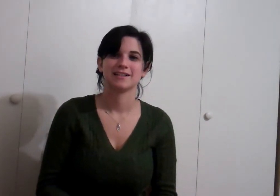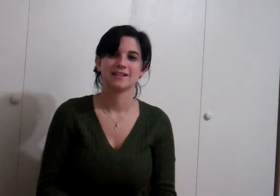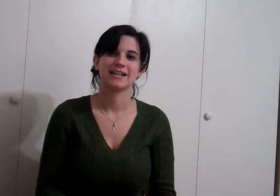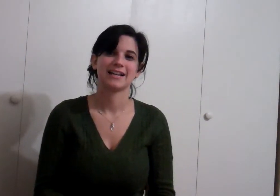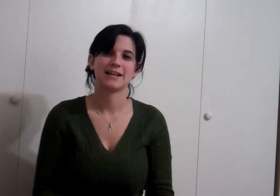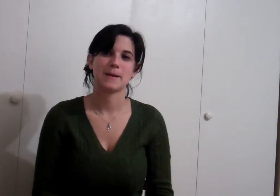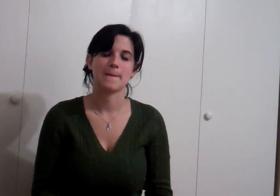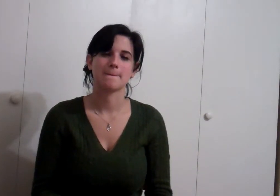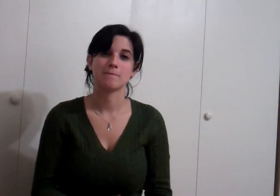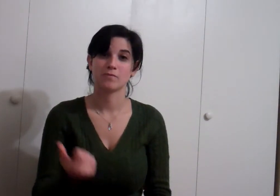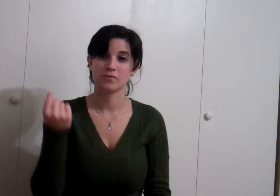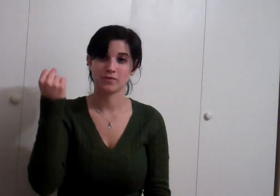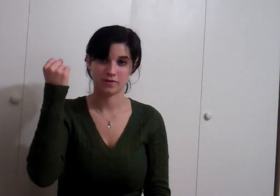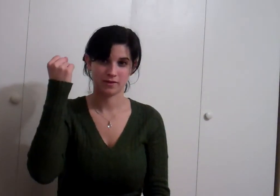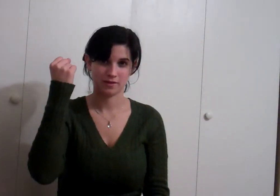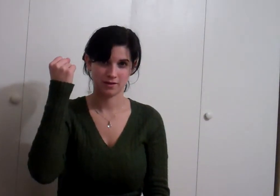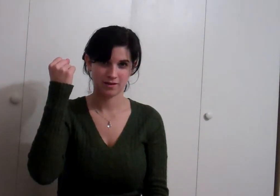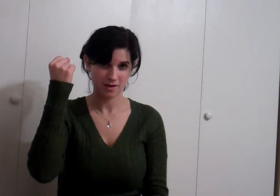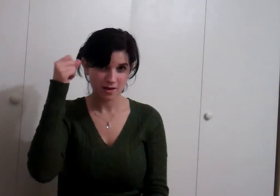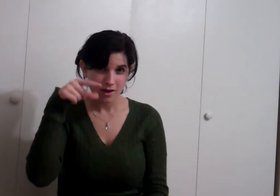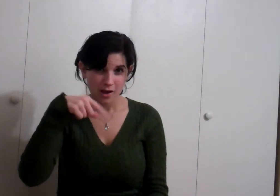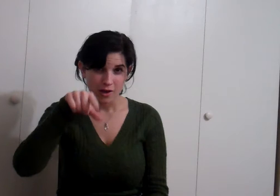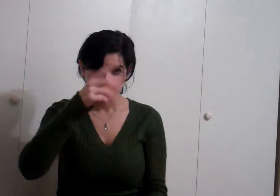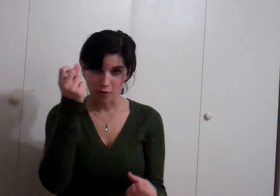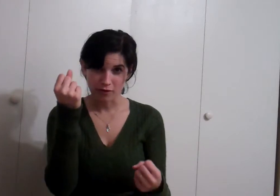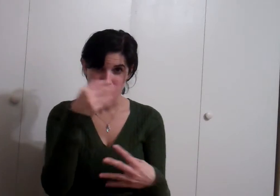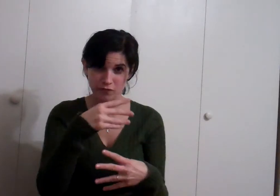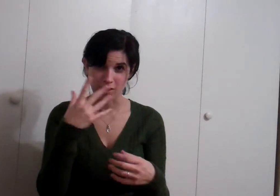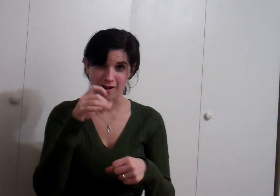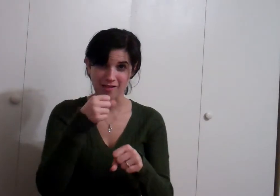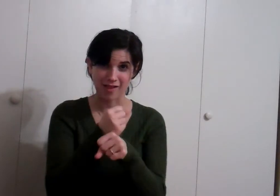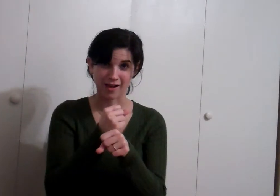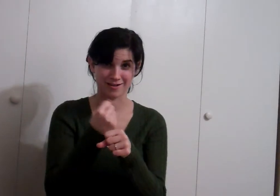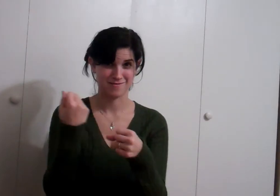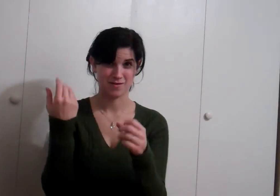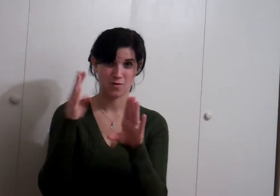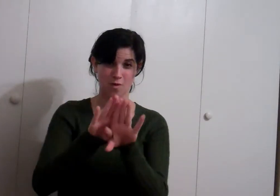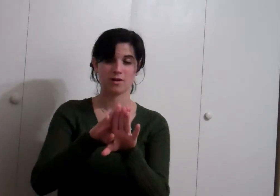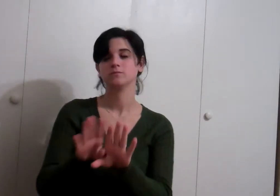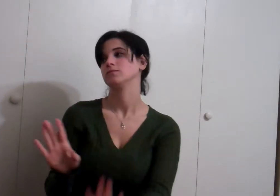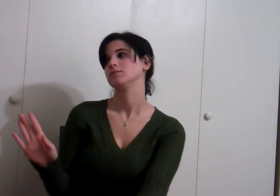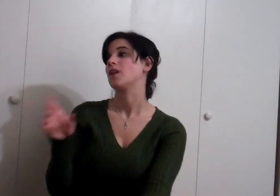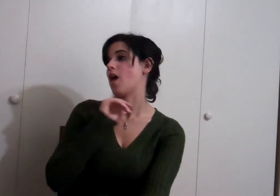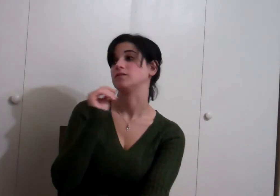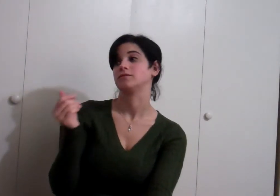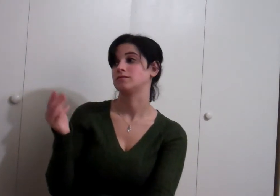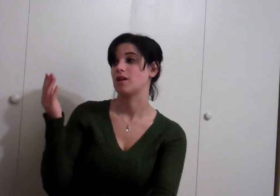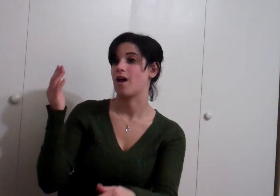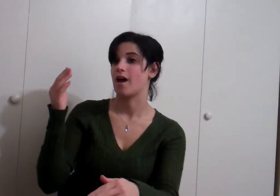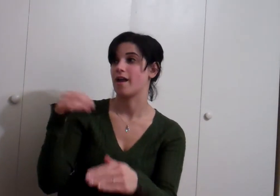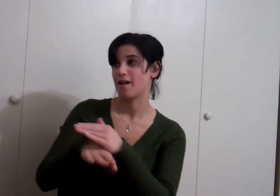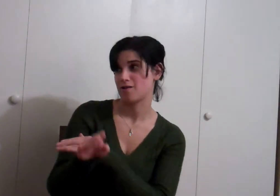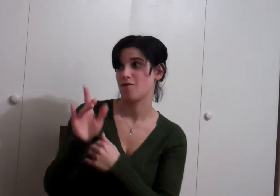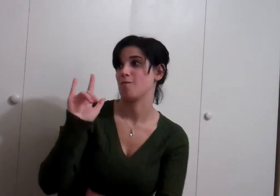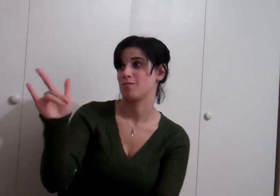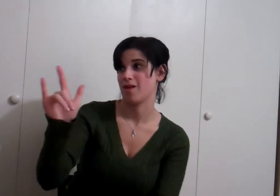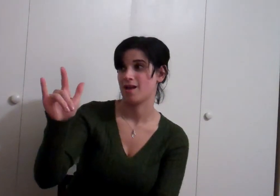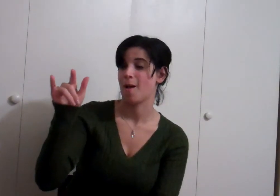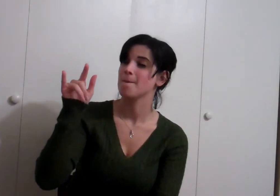Don't you get afraid of locking the door when you go to the bathroom? I don't like getting on the plane. How about that? Well, that's a different, not just planes. I tell you, it freaks me out.